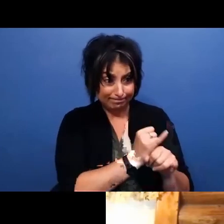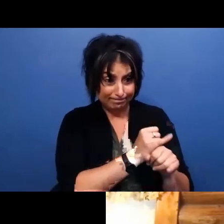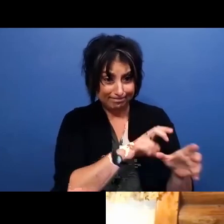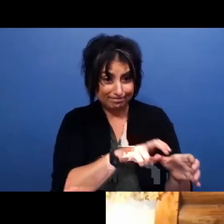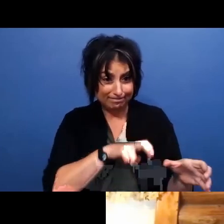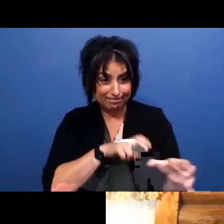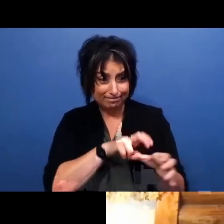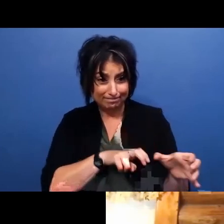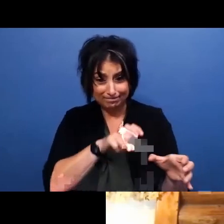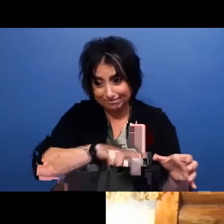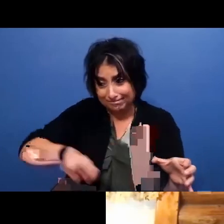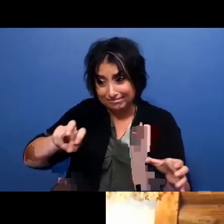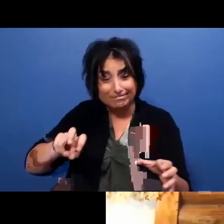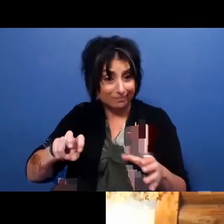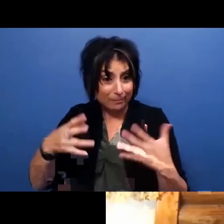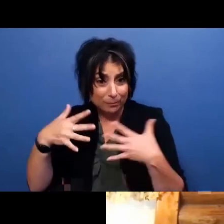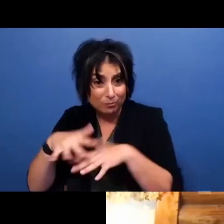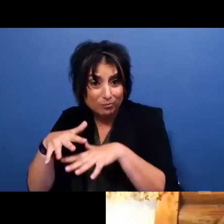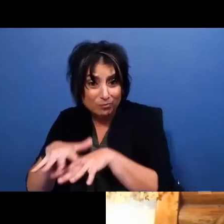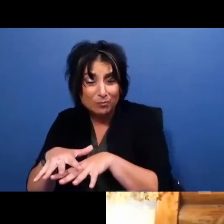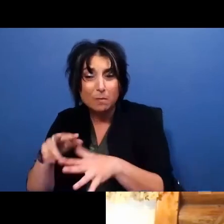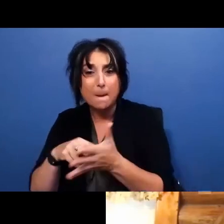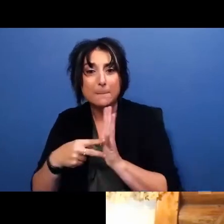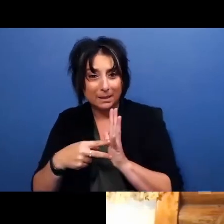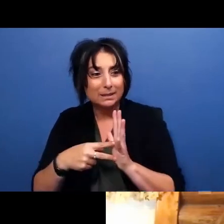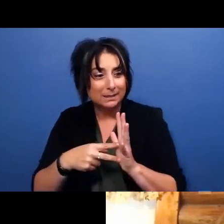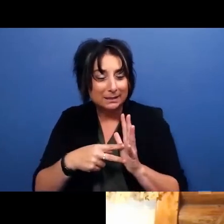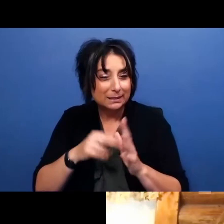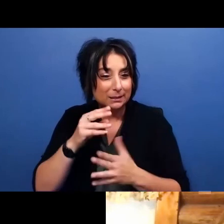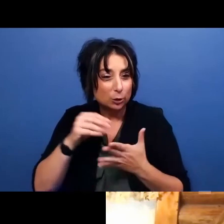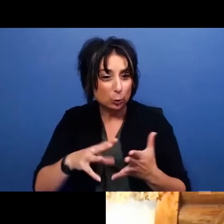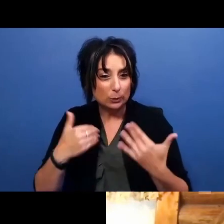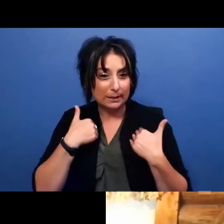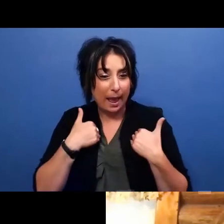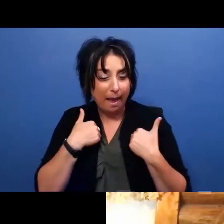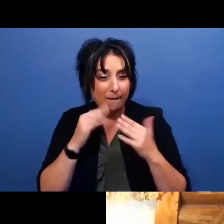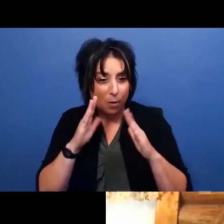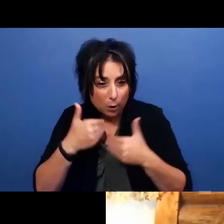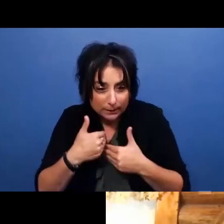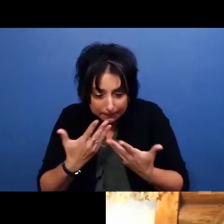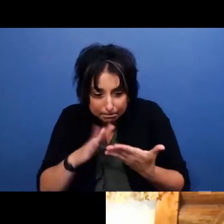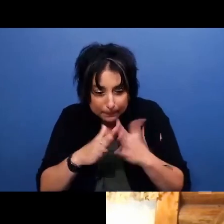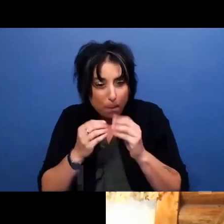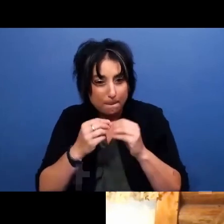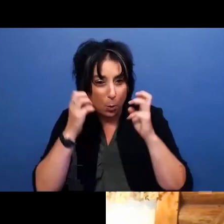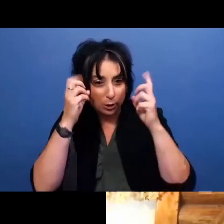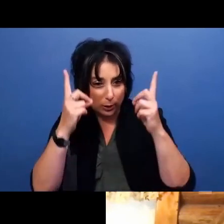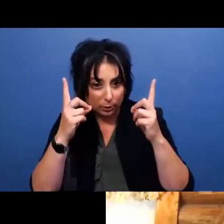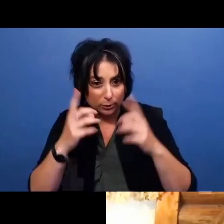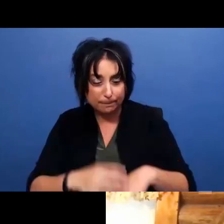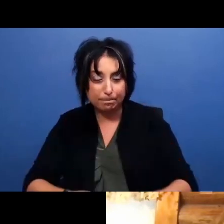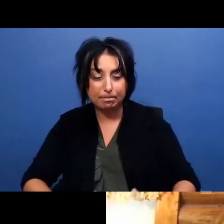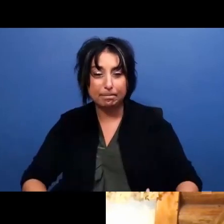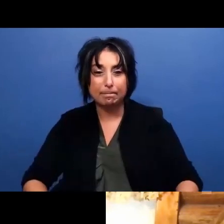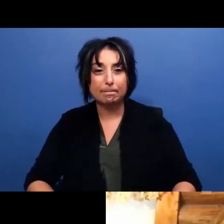more students with autism to have an opportunity for an education, right? Yeah. I did meet